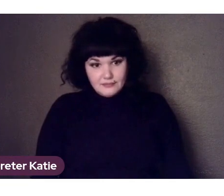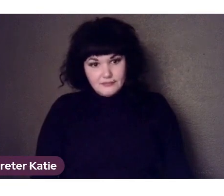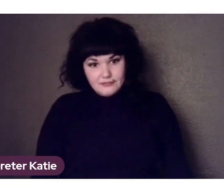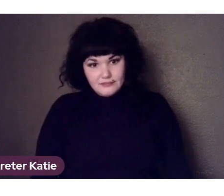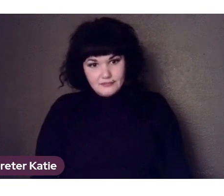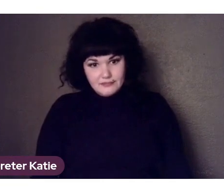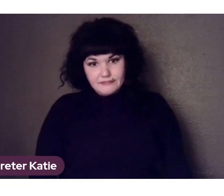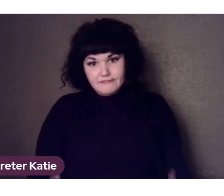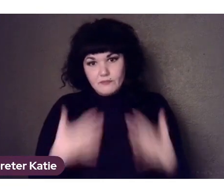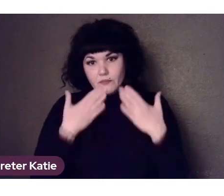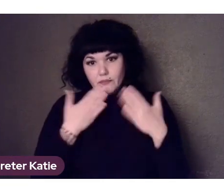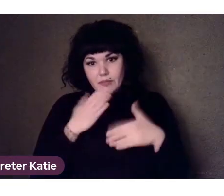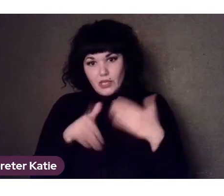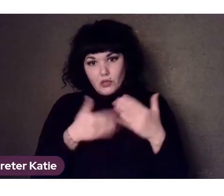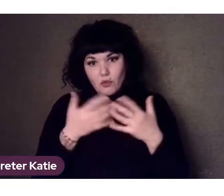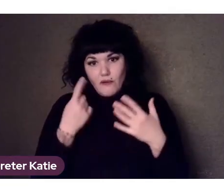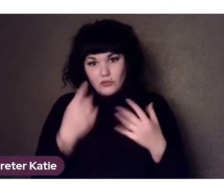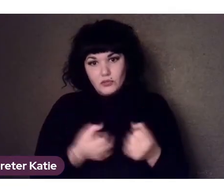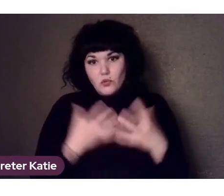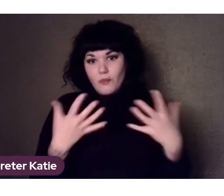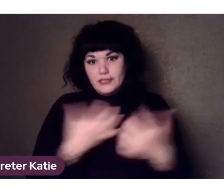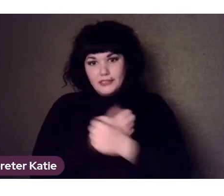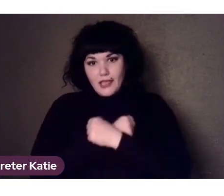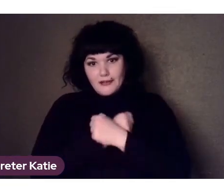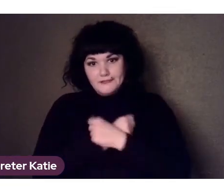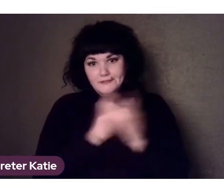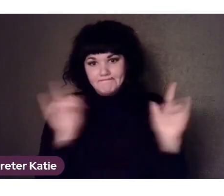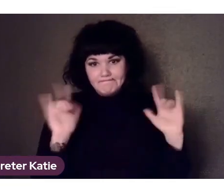Thank you all for so much love.